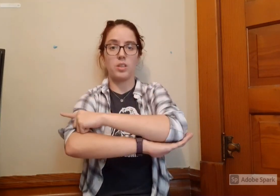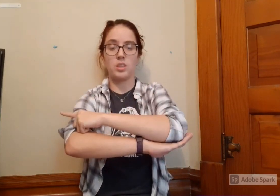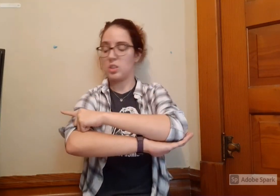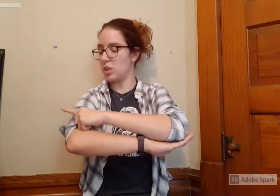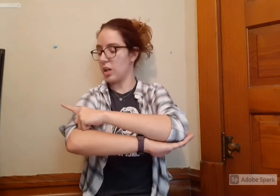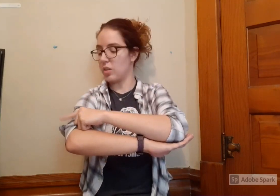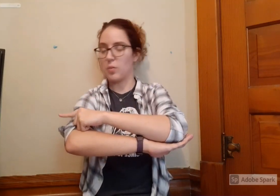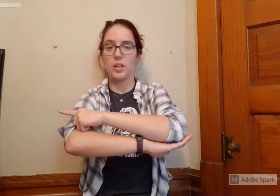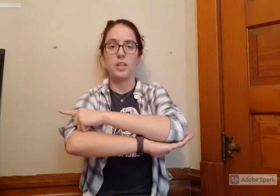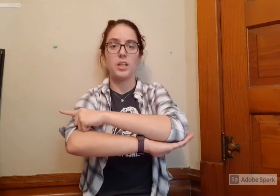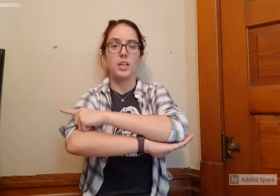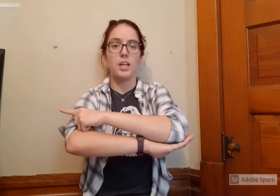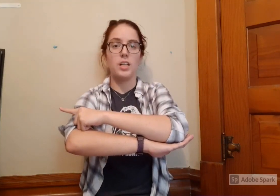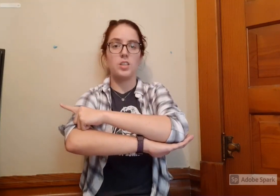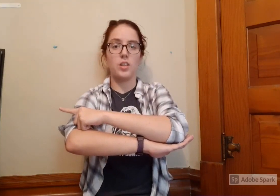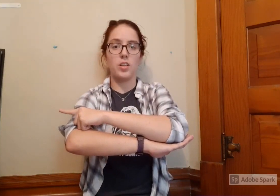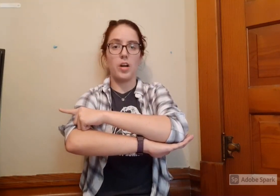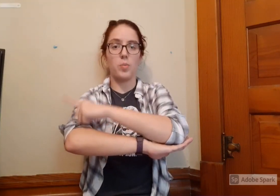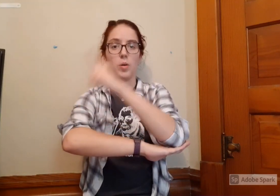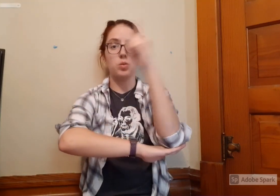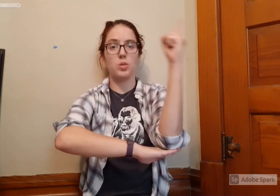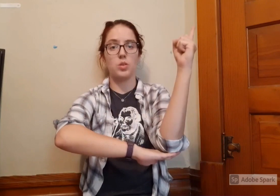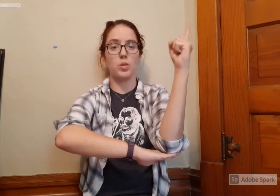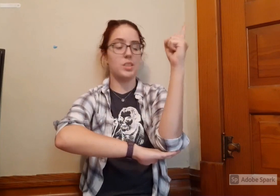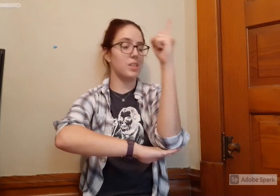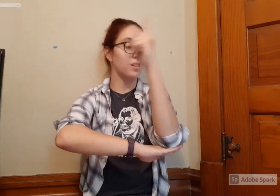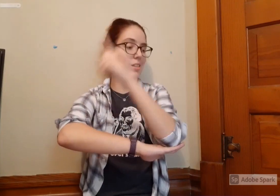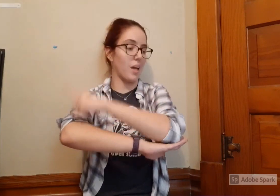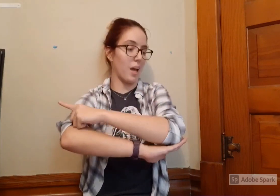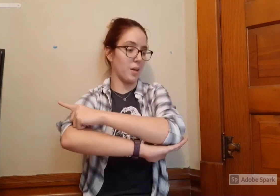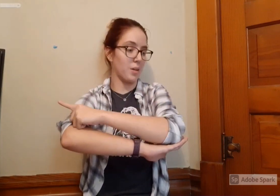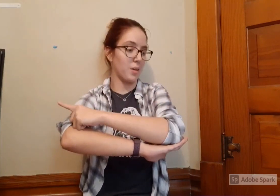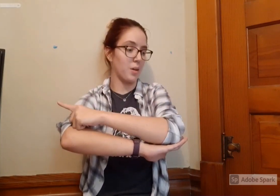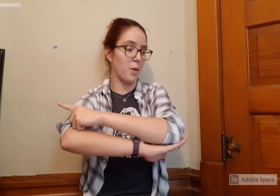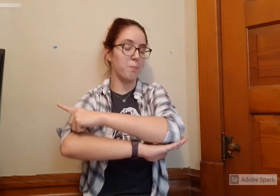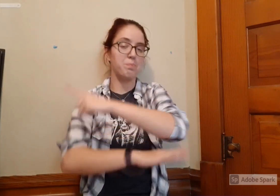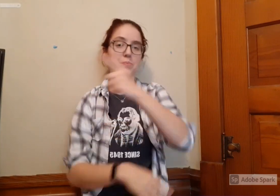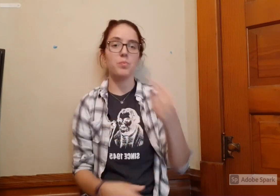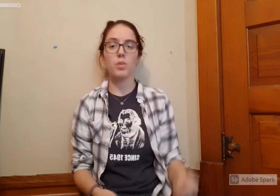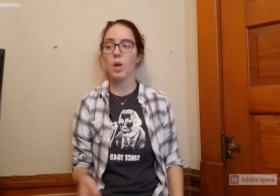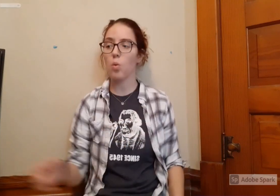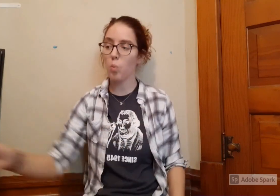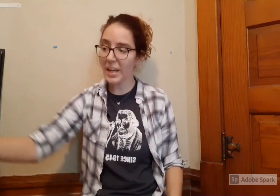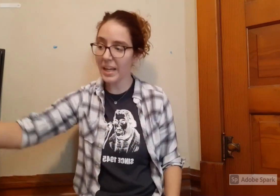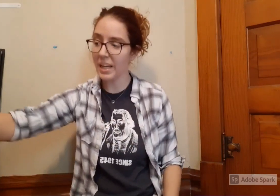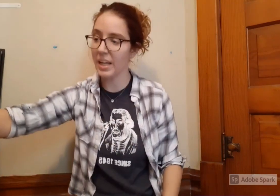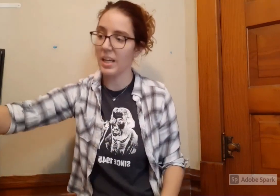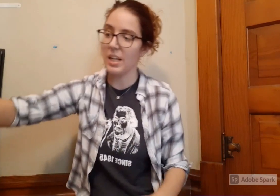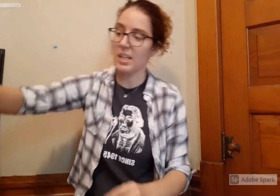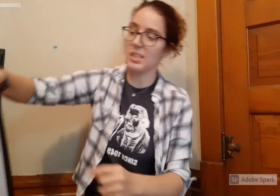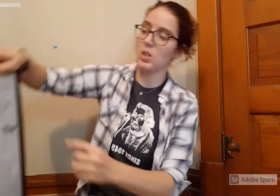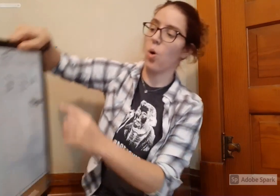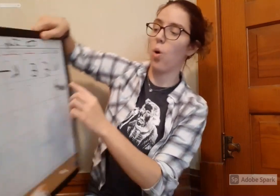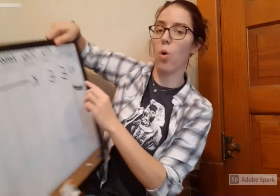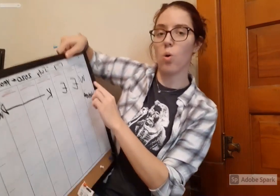to your other one, to your other elbow. So this is day. Week is this